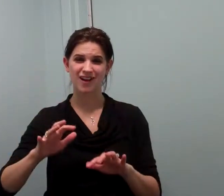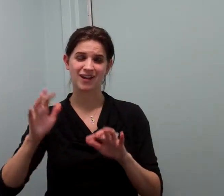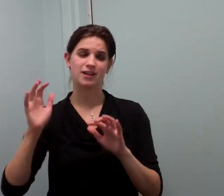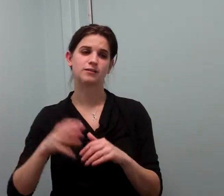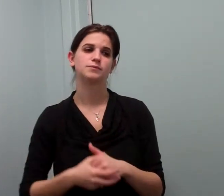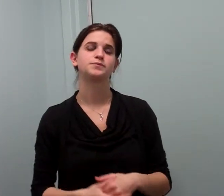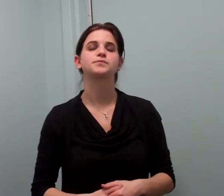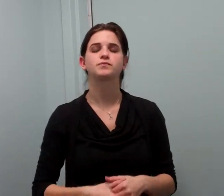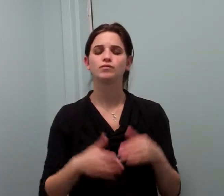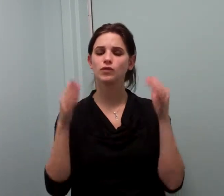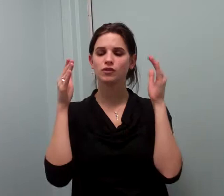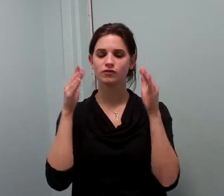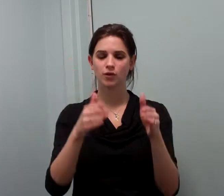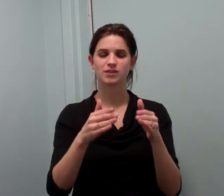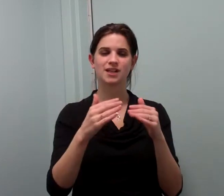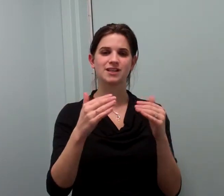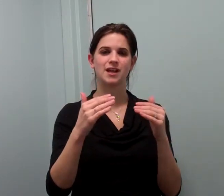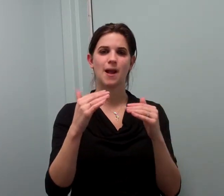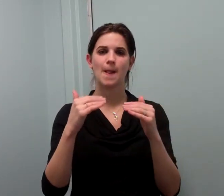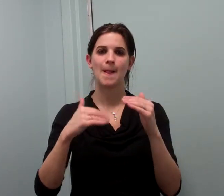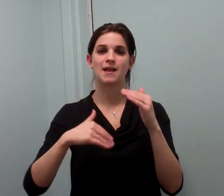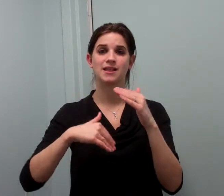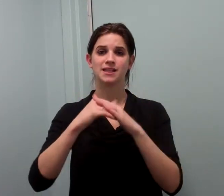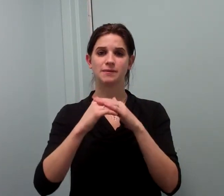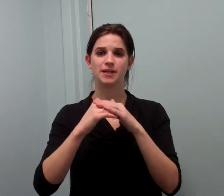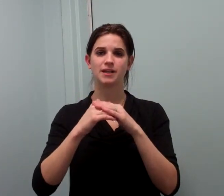the atmosphere can hold. Next term.